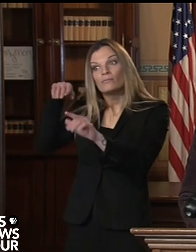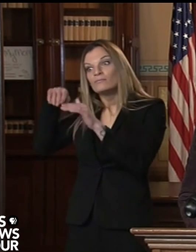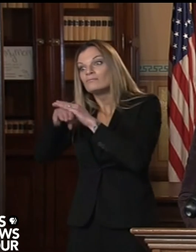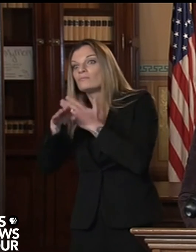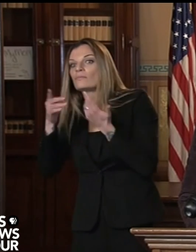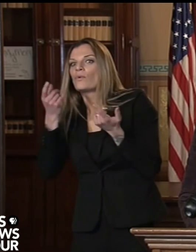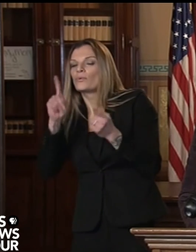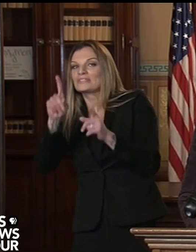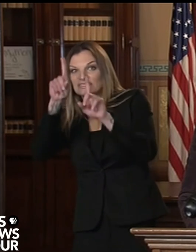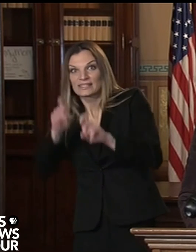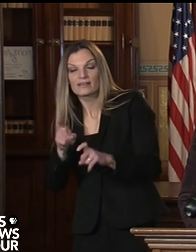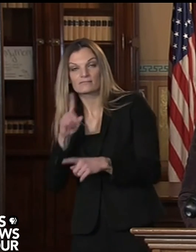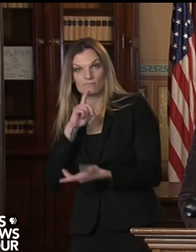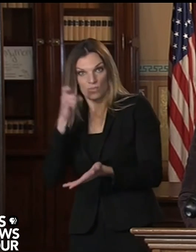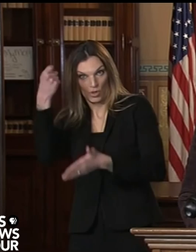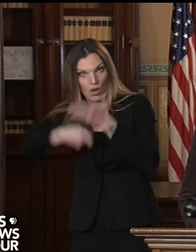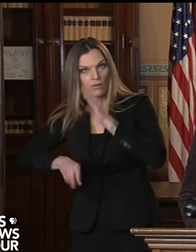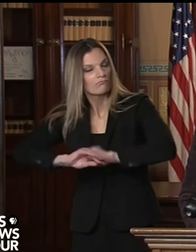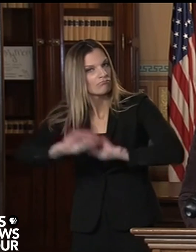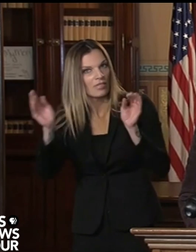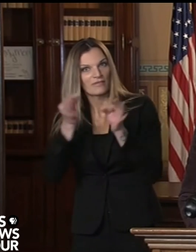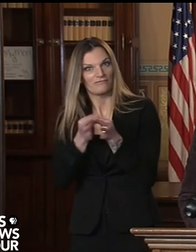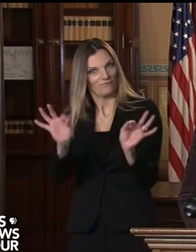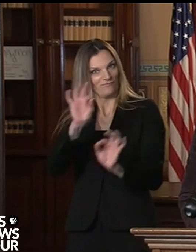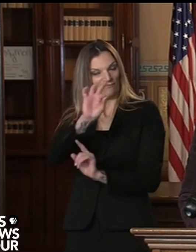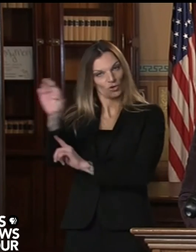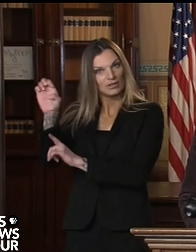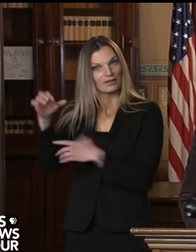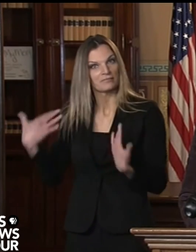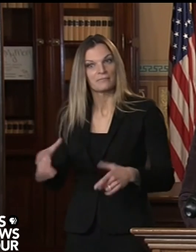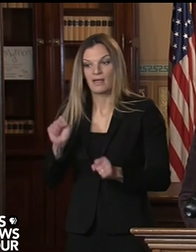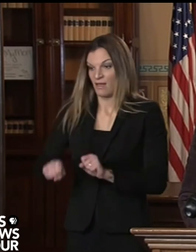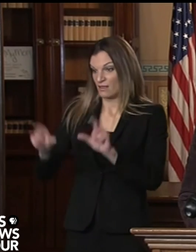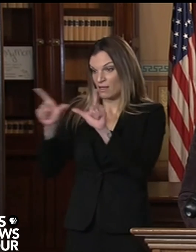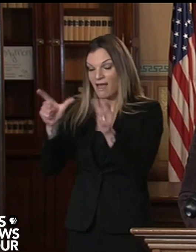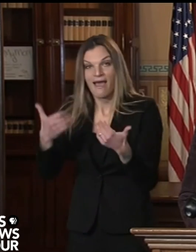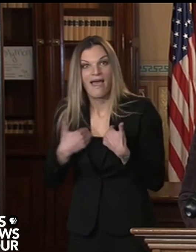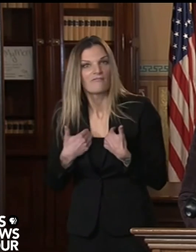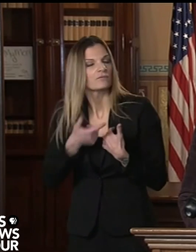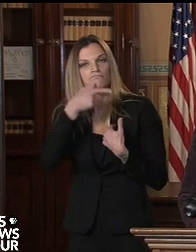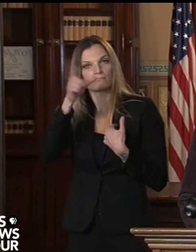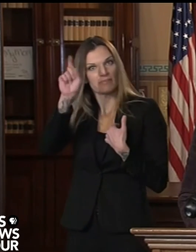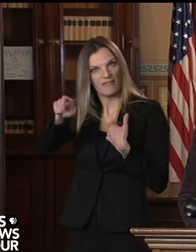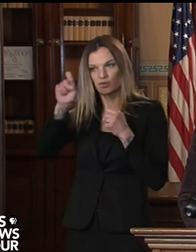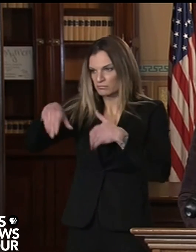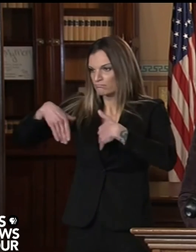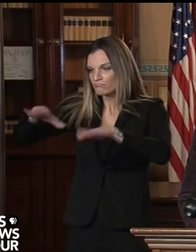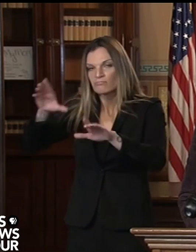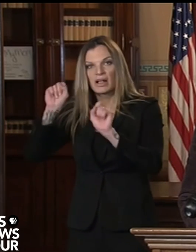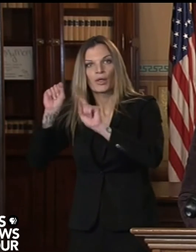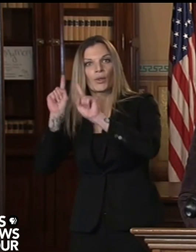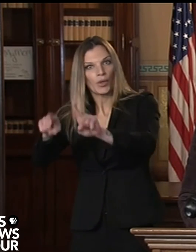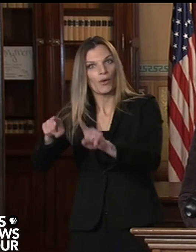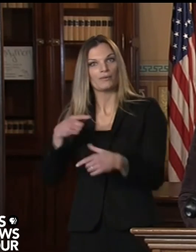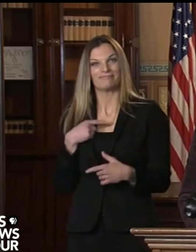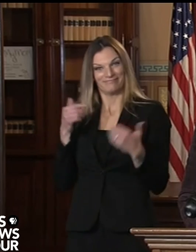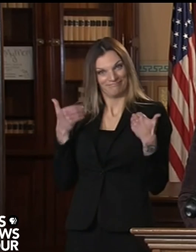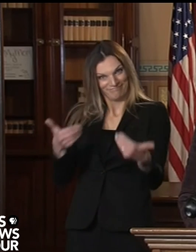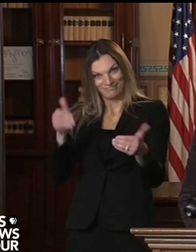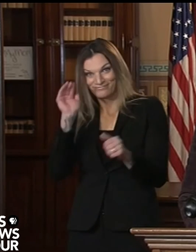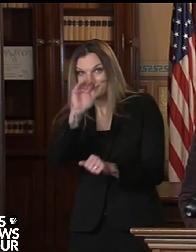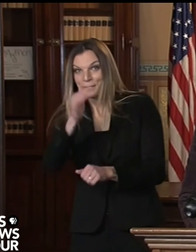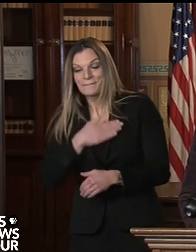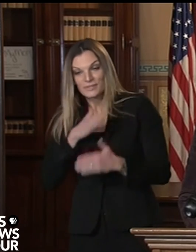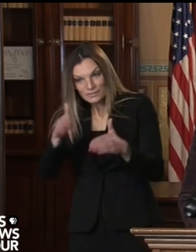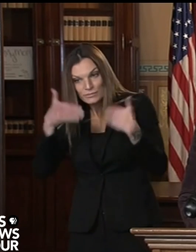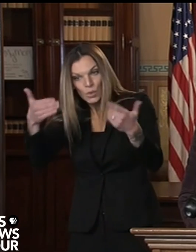someone to get their test, nor is any form of ID required. I urge people to find their nearest